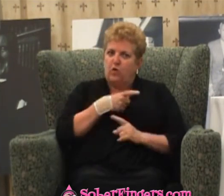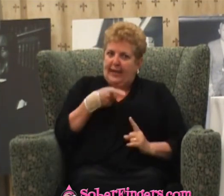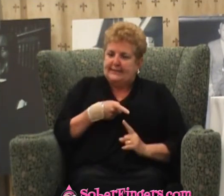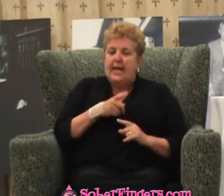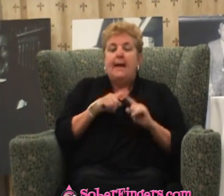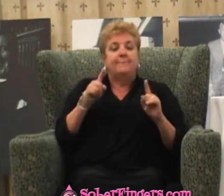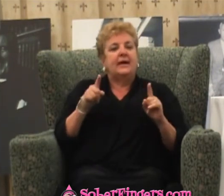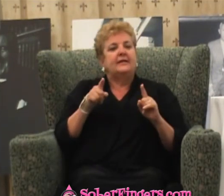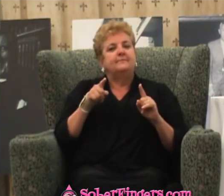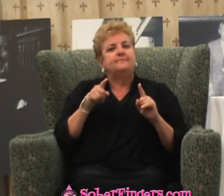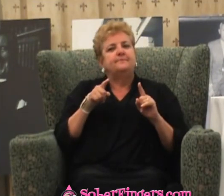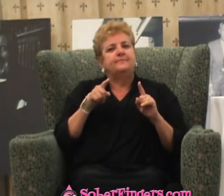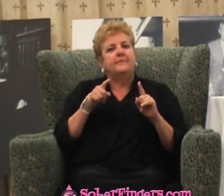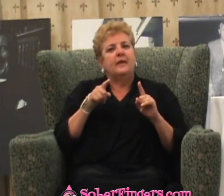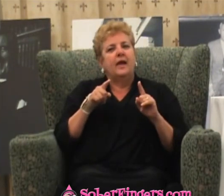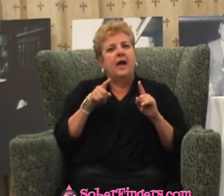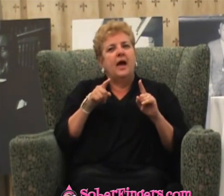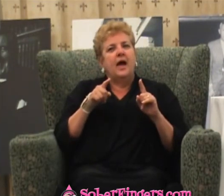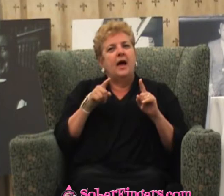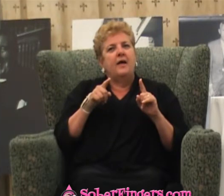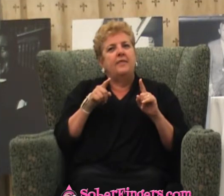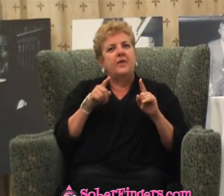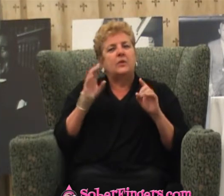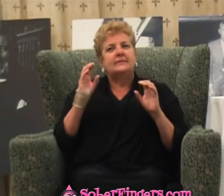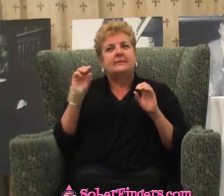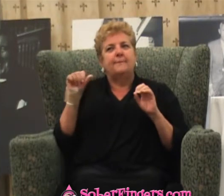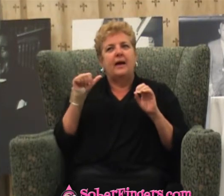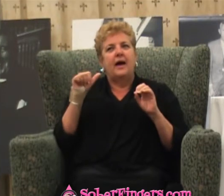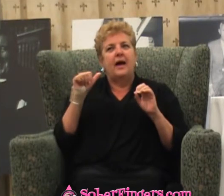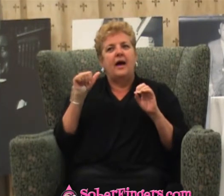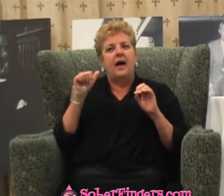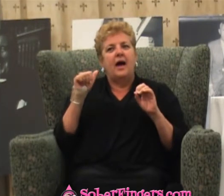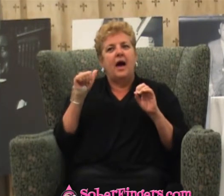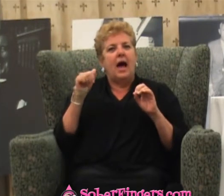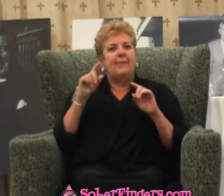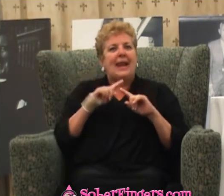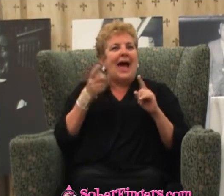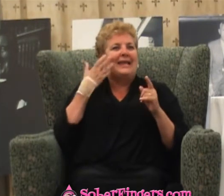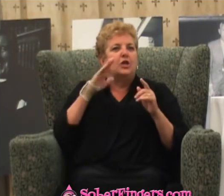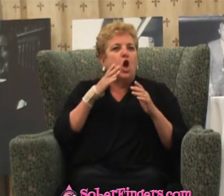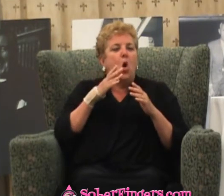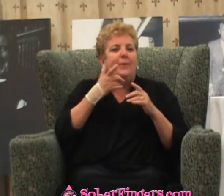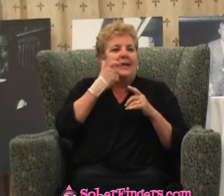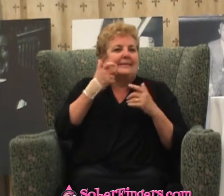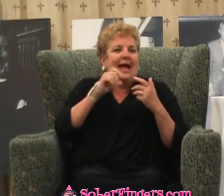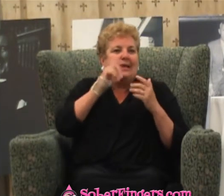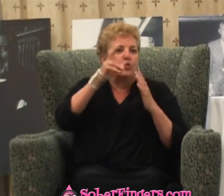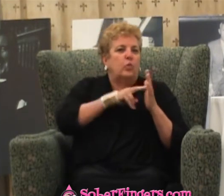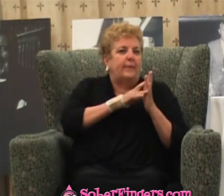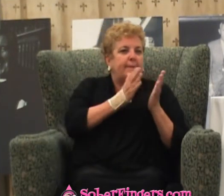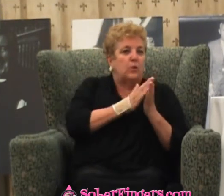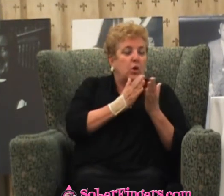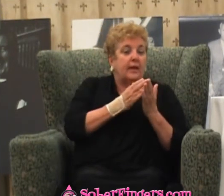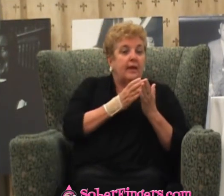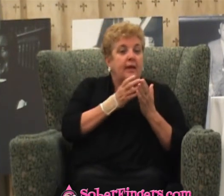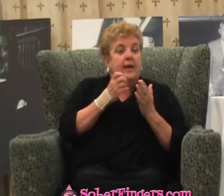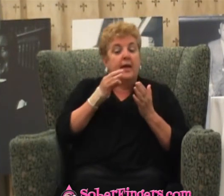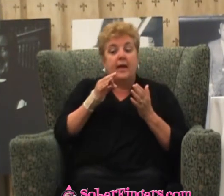she went on to add her own stuff, which has nothing to do with what the book says, but I didn't know because I'm not reading it. She said, if you don't find your deeper underlying cause and